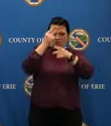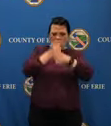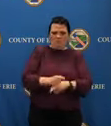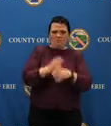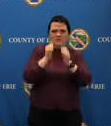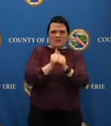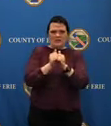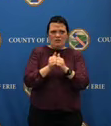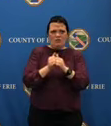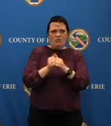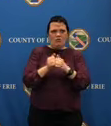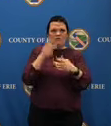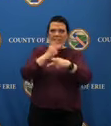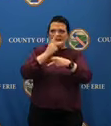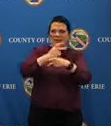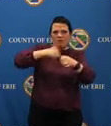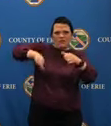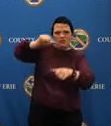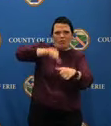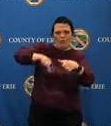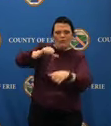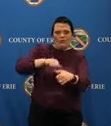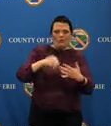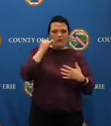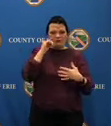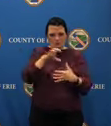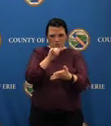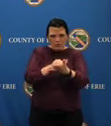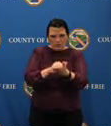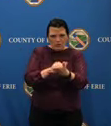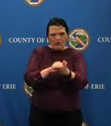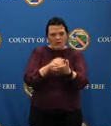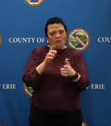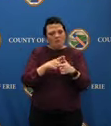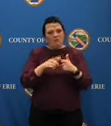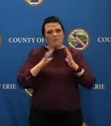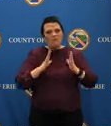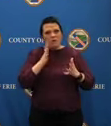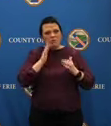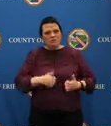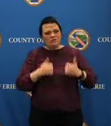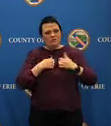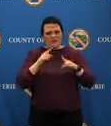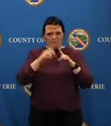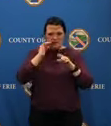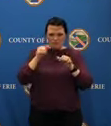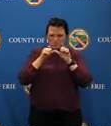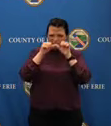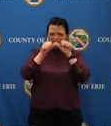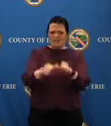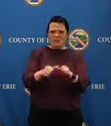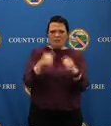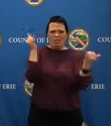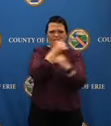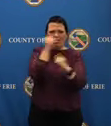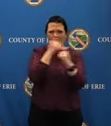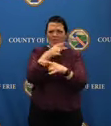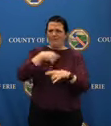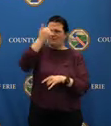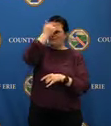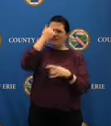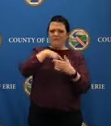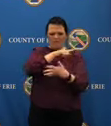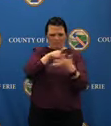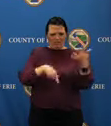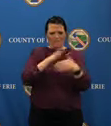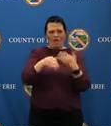brothers and sisters' keeper. And if you do that, we'll get through this. But if you continue the nonsense, the stupidity of things like this and some of the other